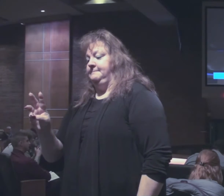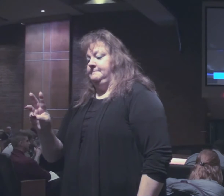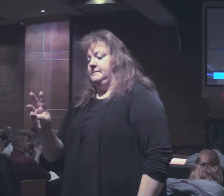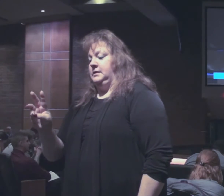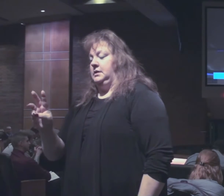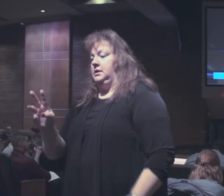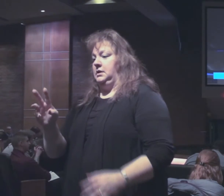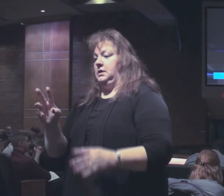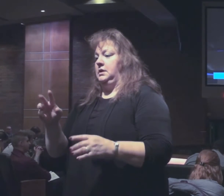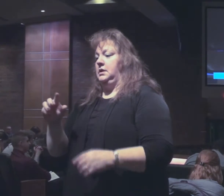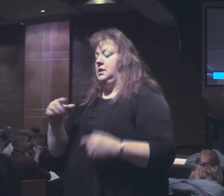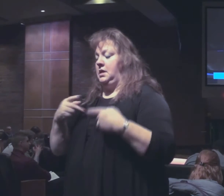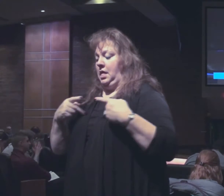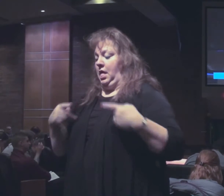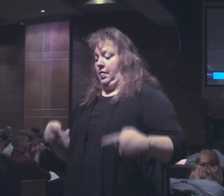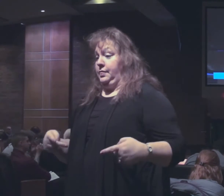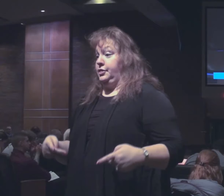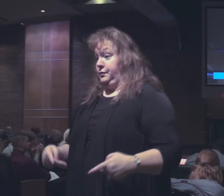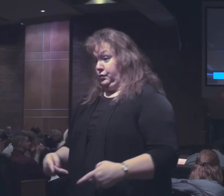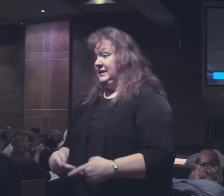The priest's